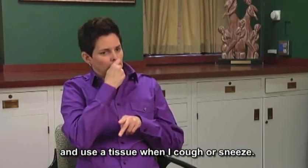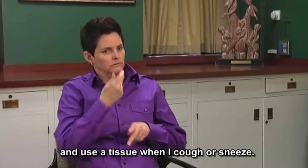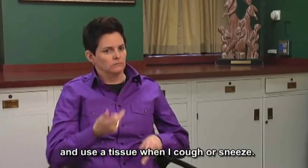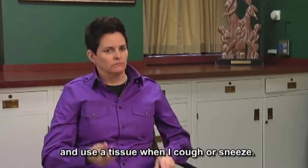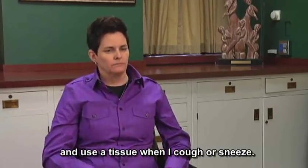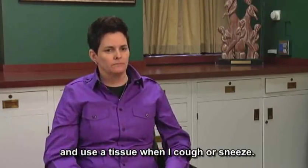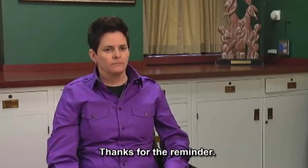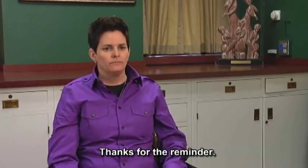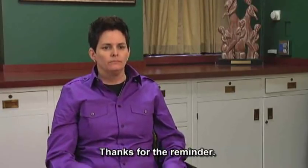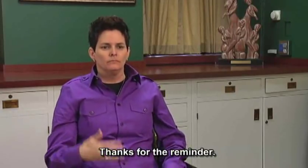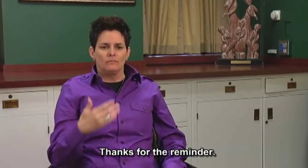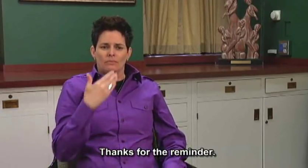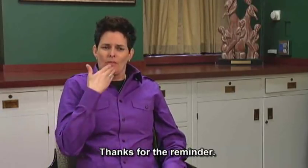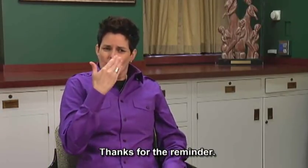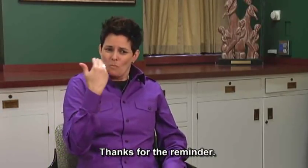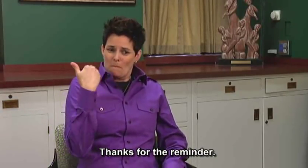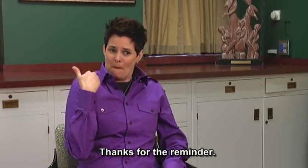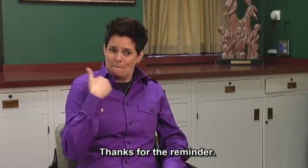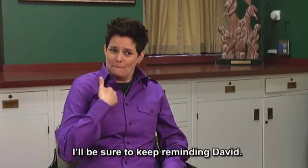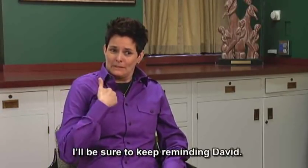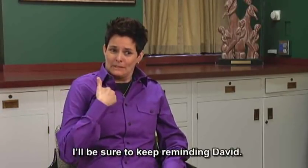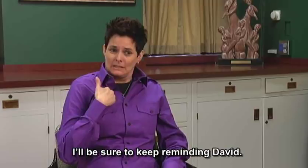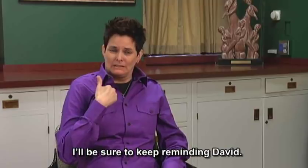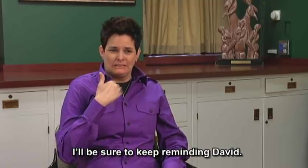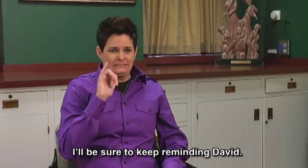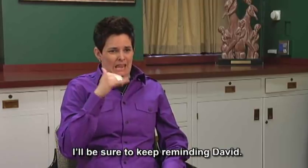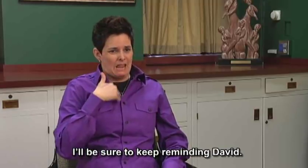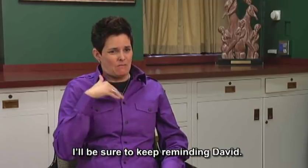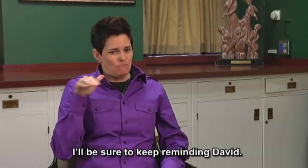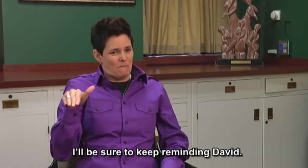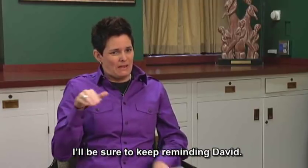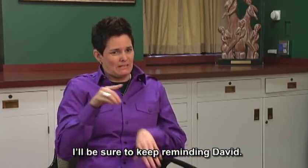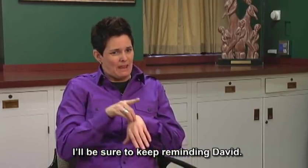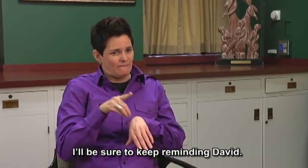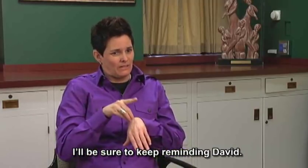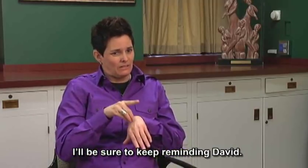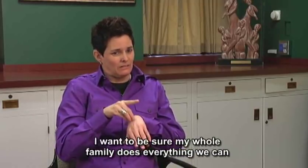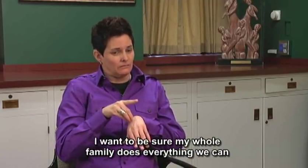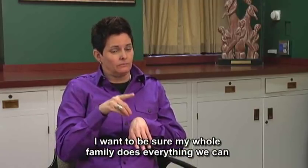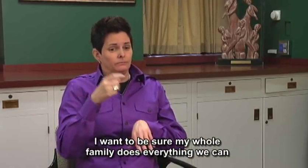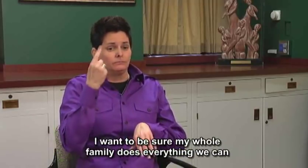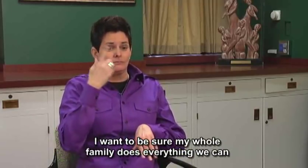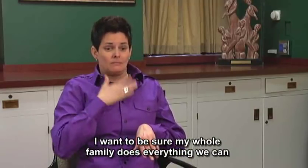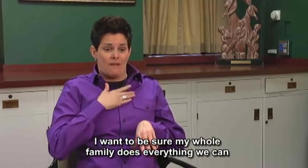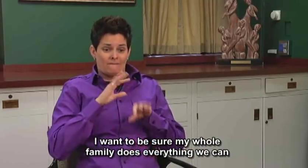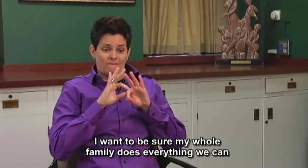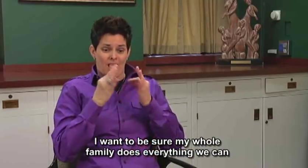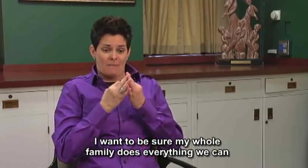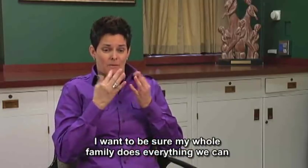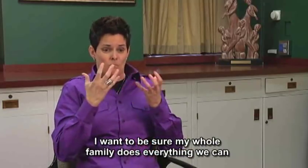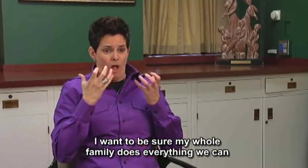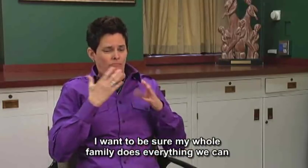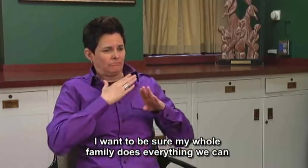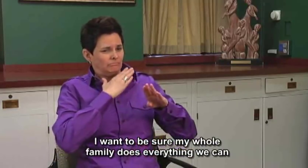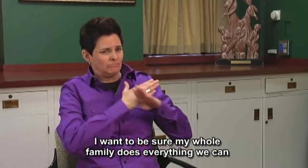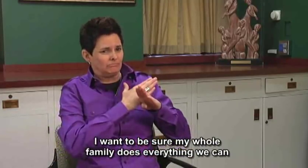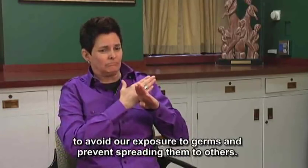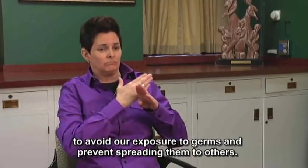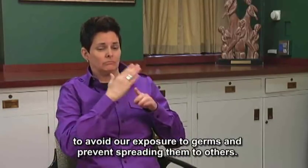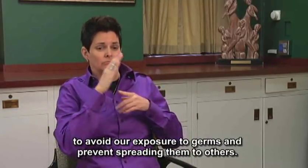thanks for the reminder i'll be sure to keep reminding david i want to be sure my whole family does everything we can to avoid our exposure